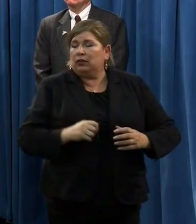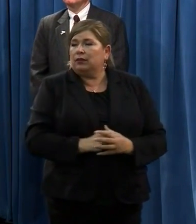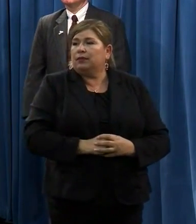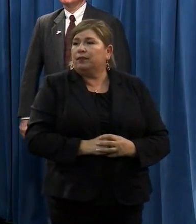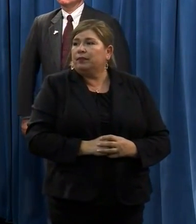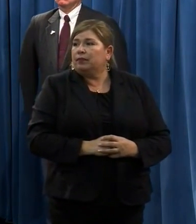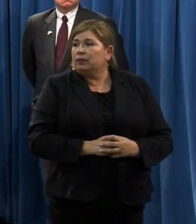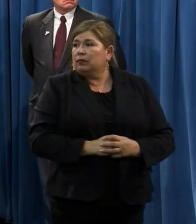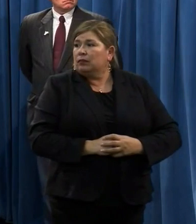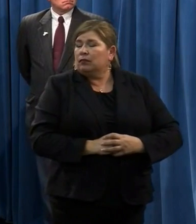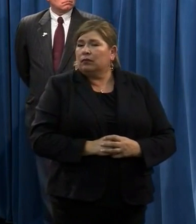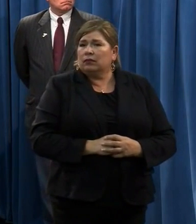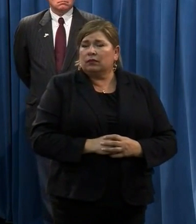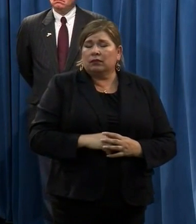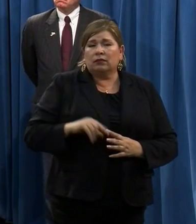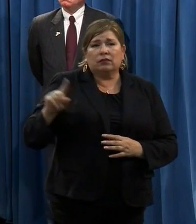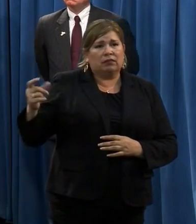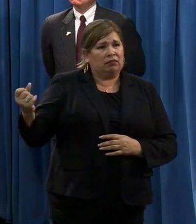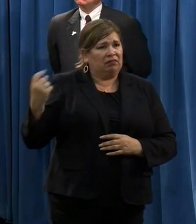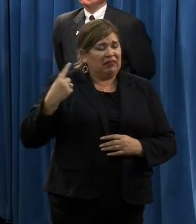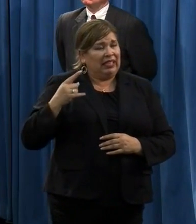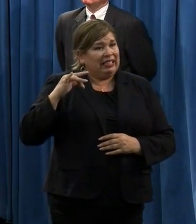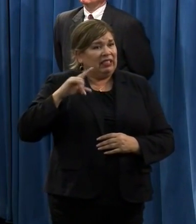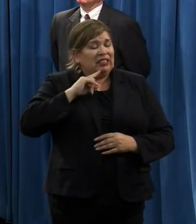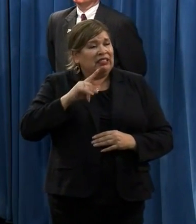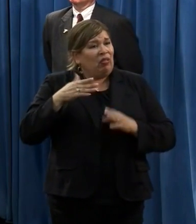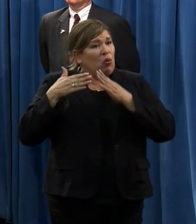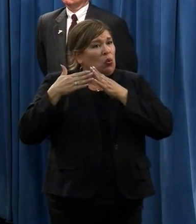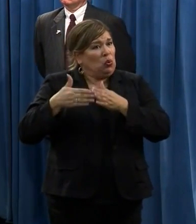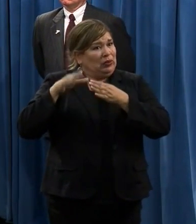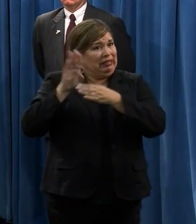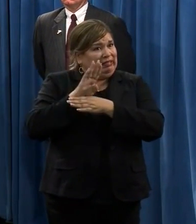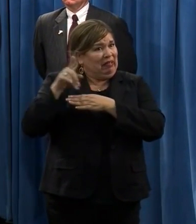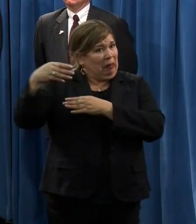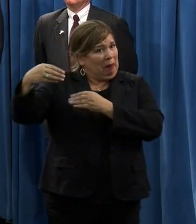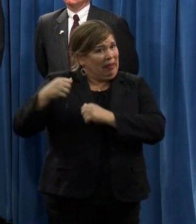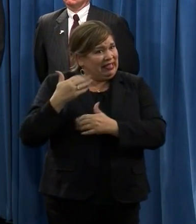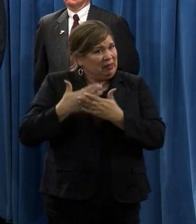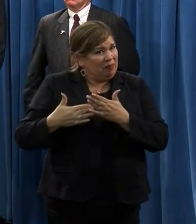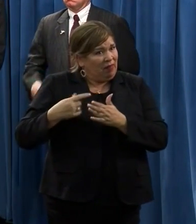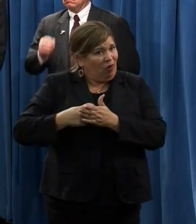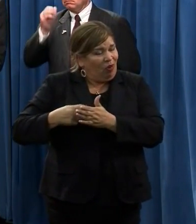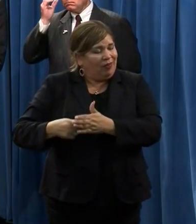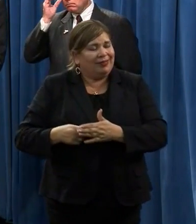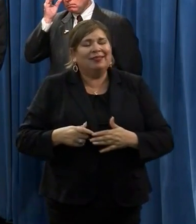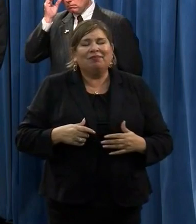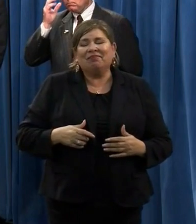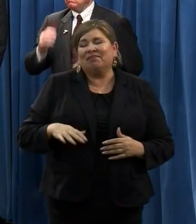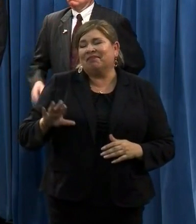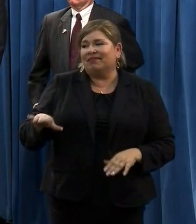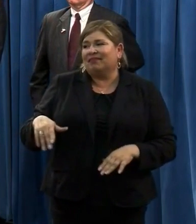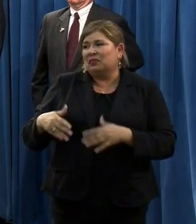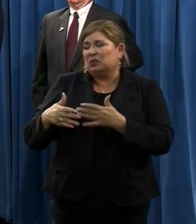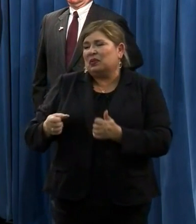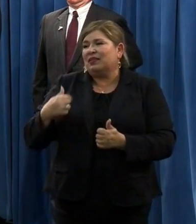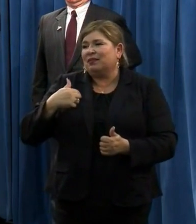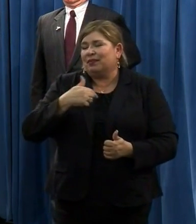ship industry paying for any of this, the cost? Yeah, we'll assess the cost. Trust me, we have